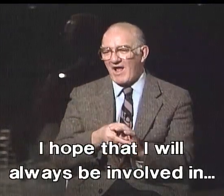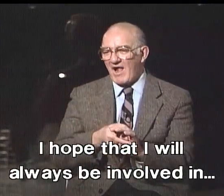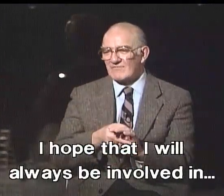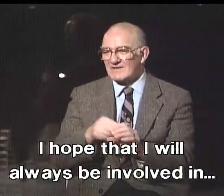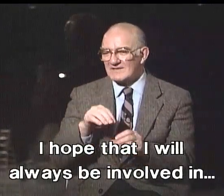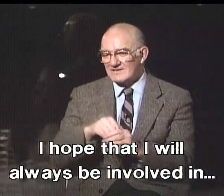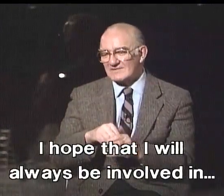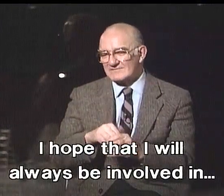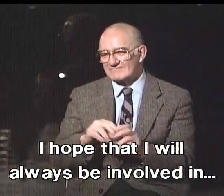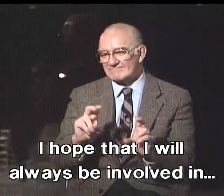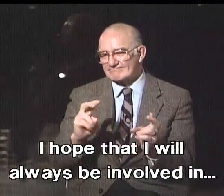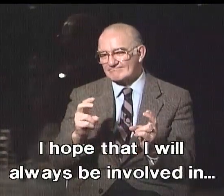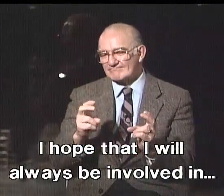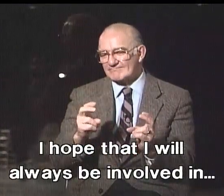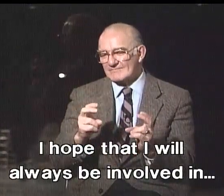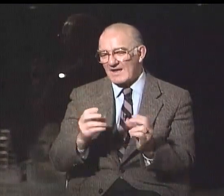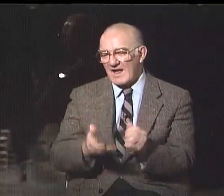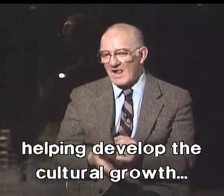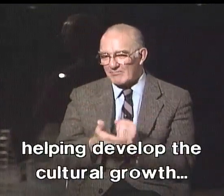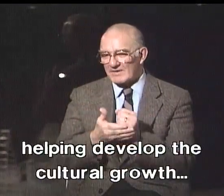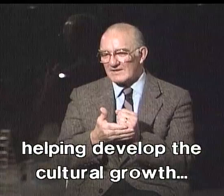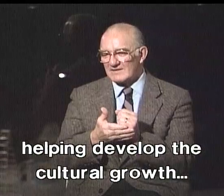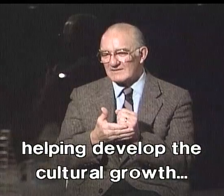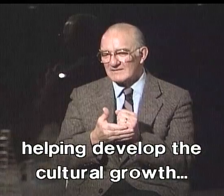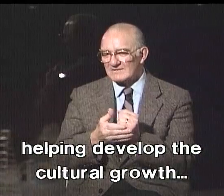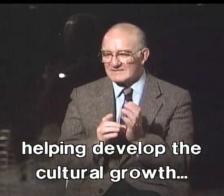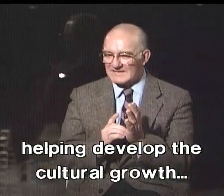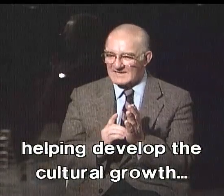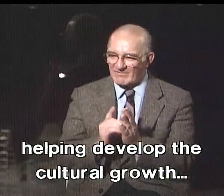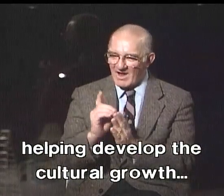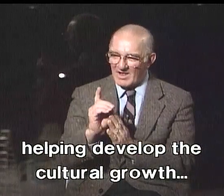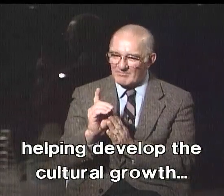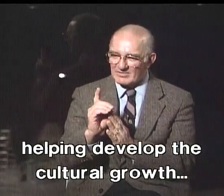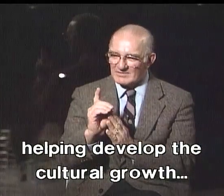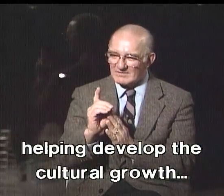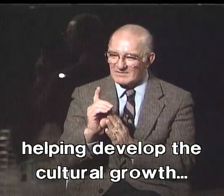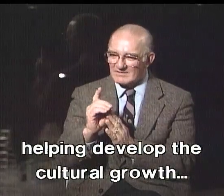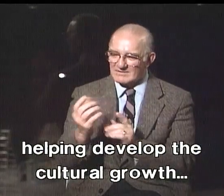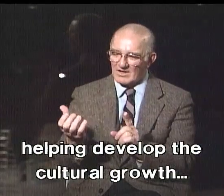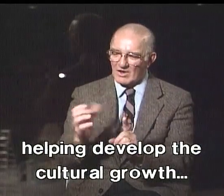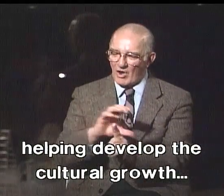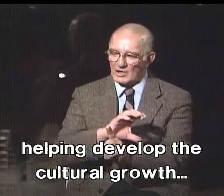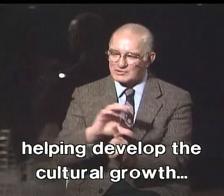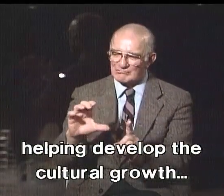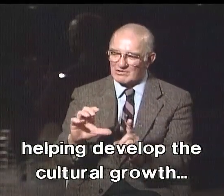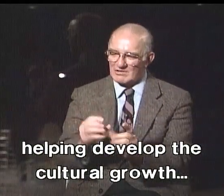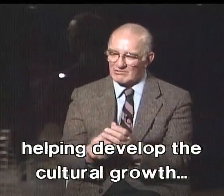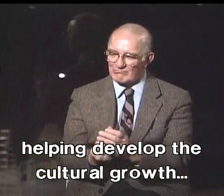involved in helping develop the cultural